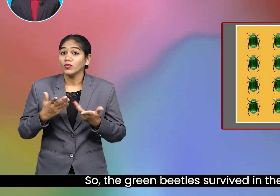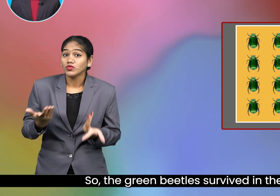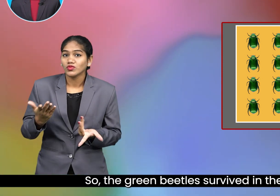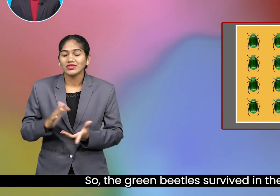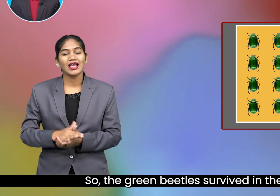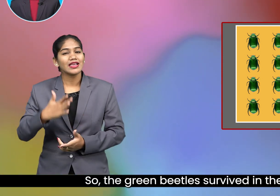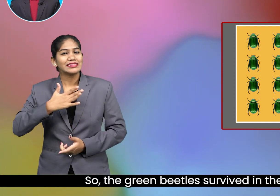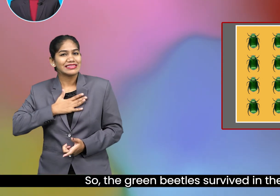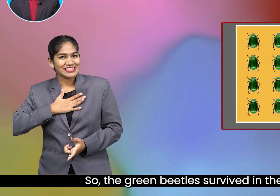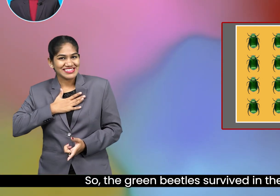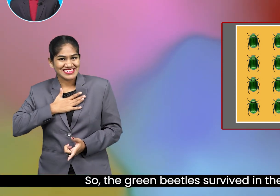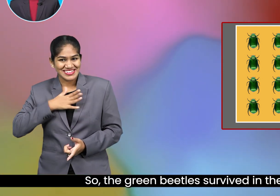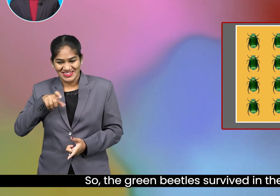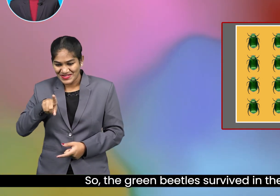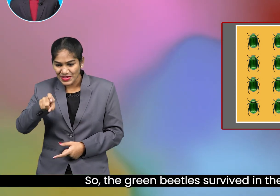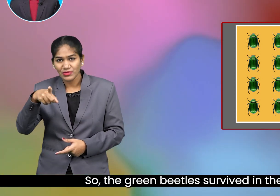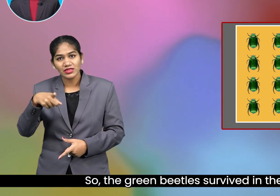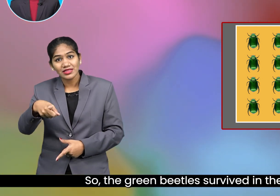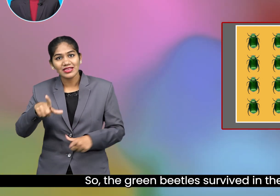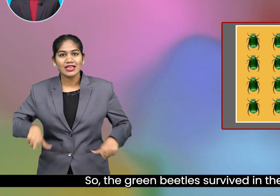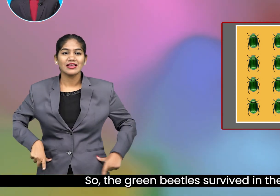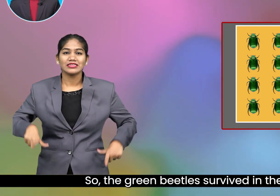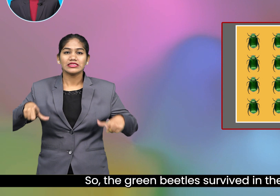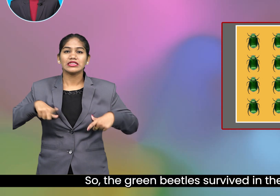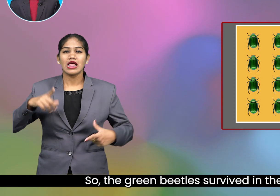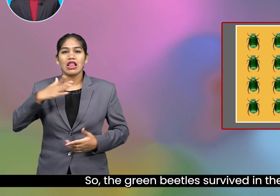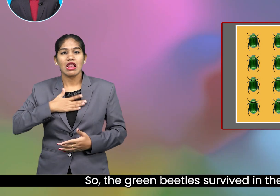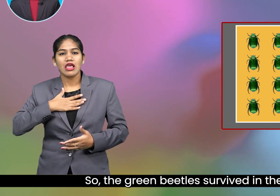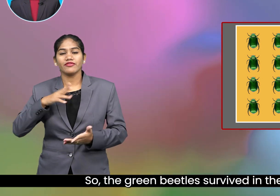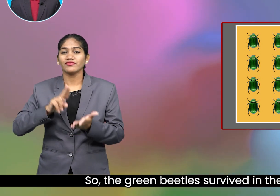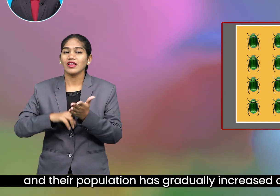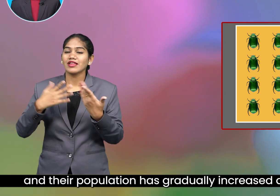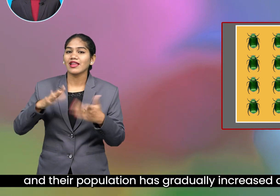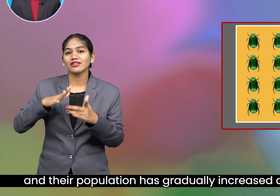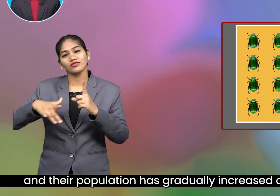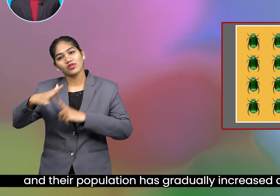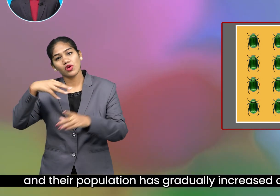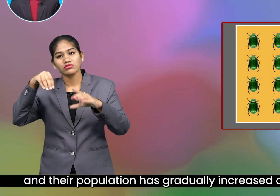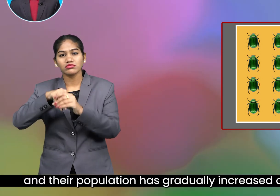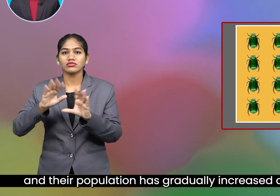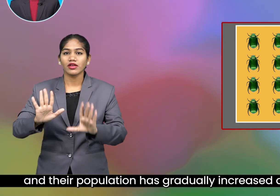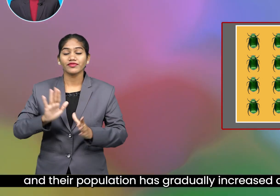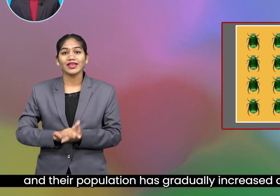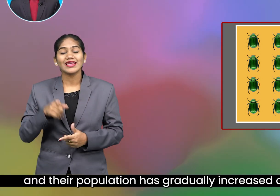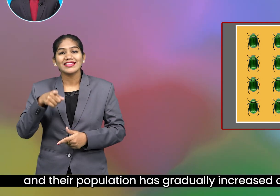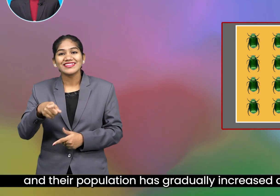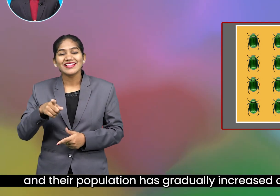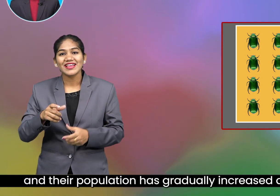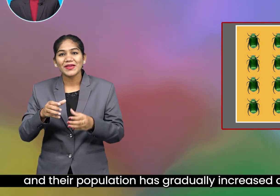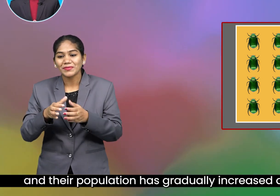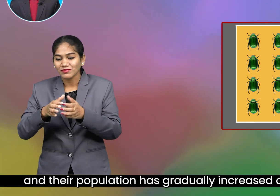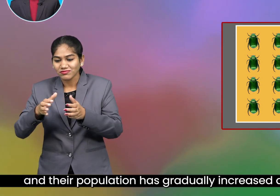So, the green beetles survived in the environment and their population has